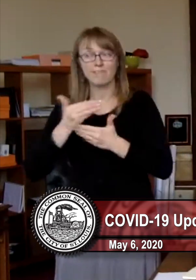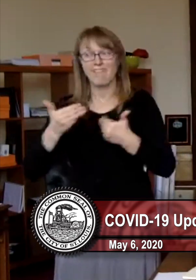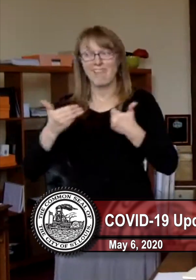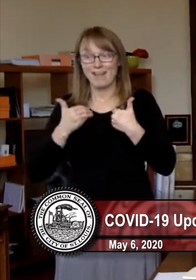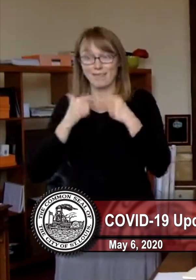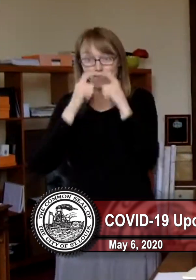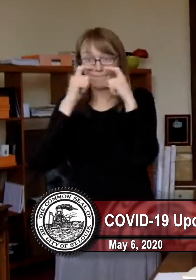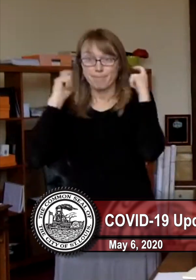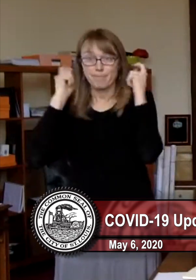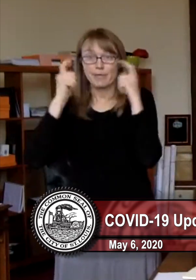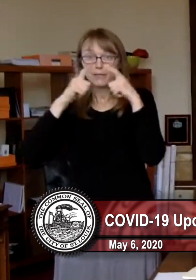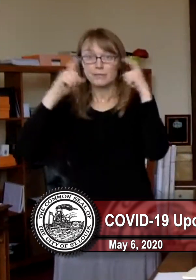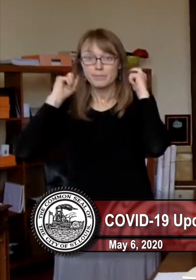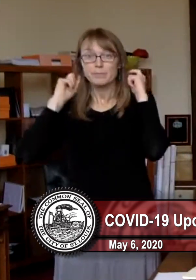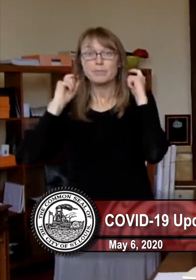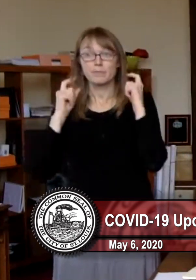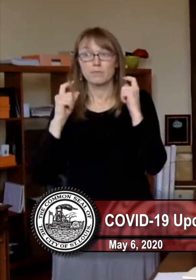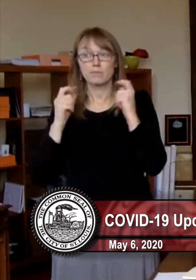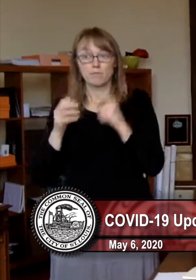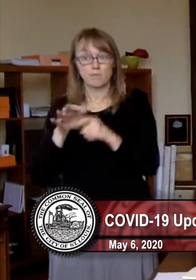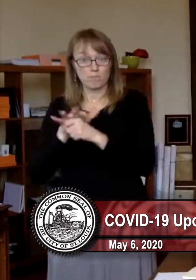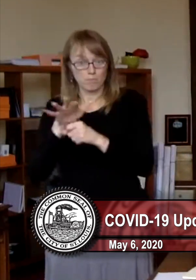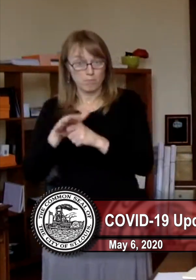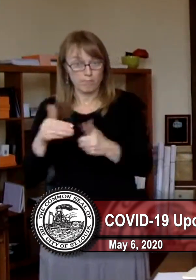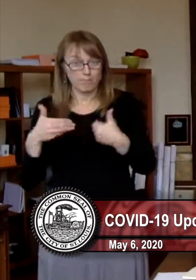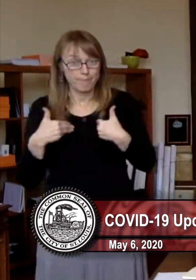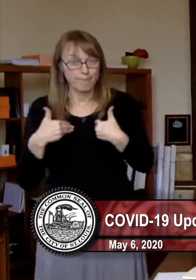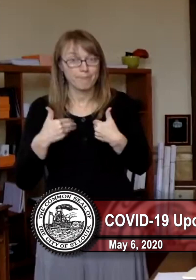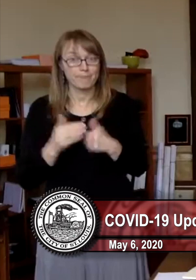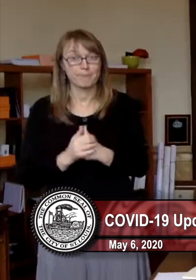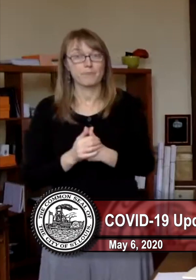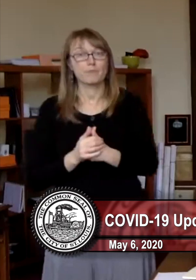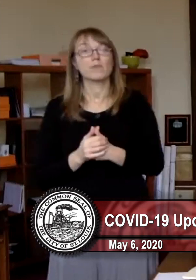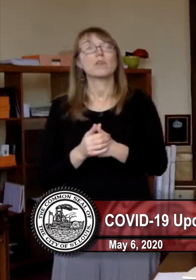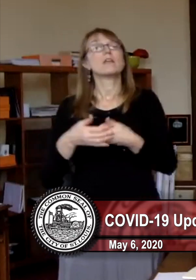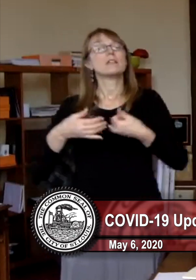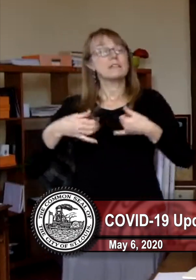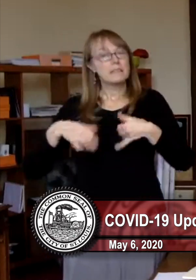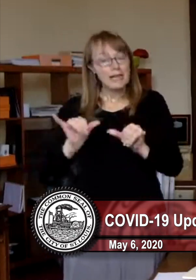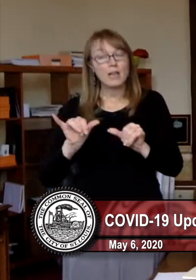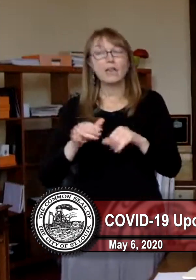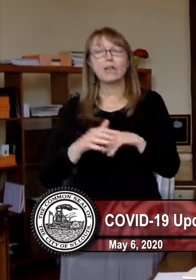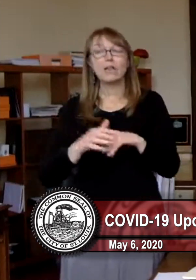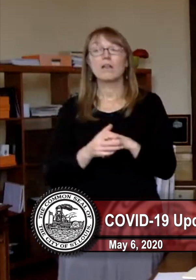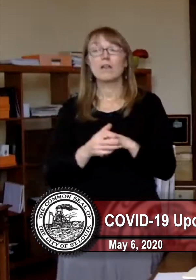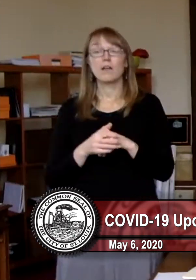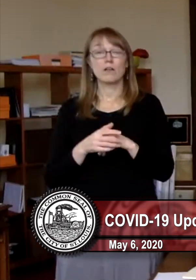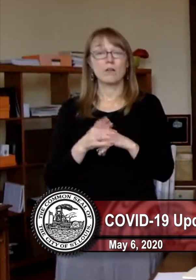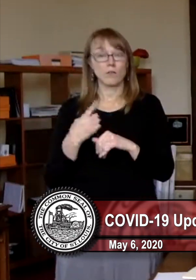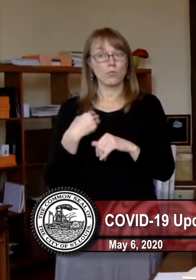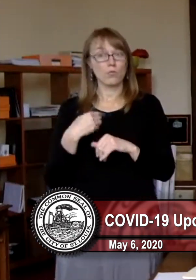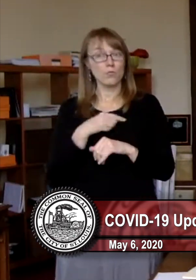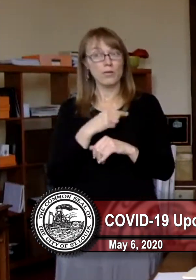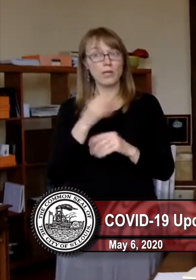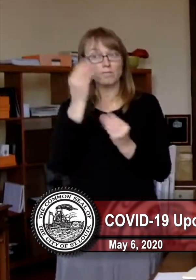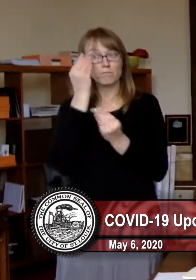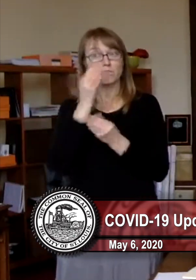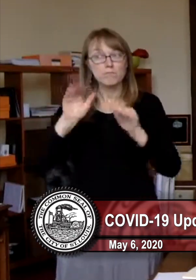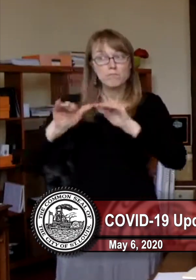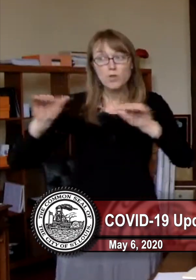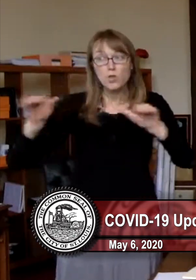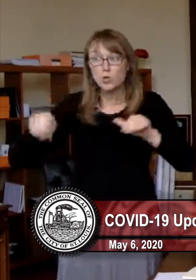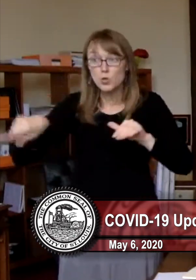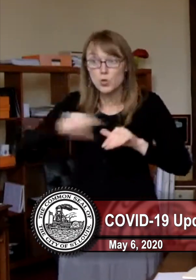also are going to continue and are continuing to say, for those of you who can work from, you should work from